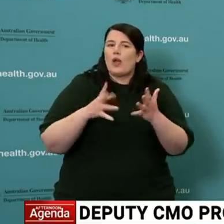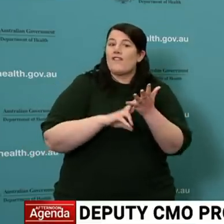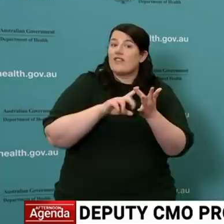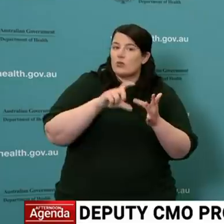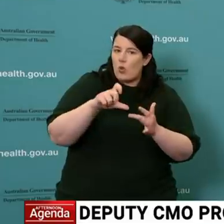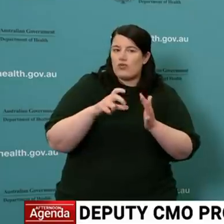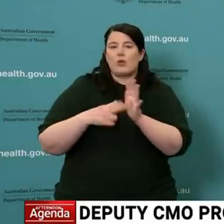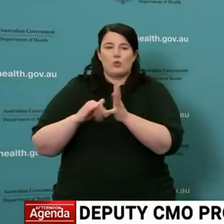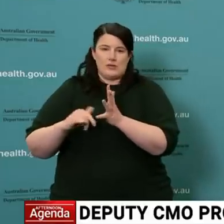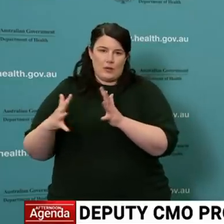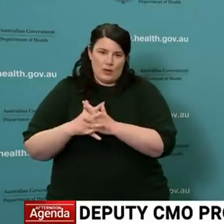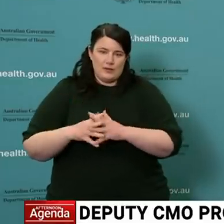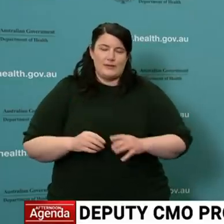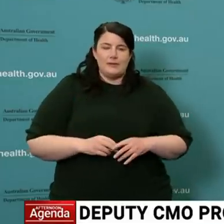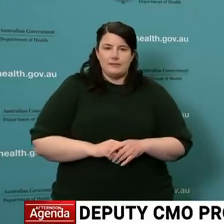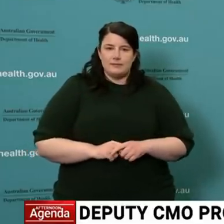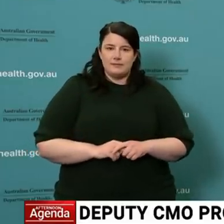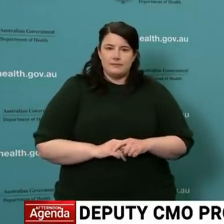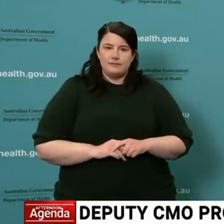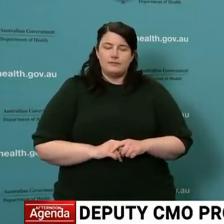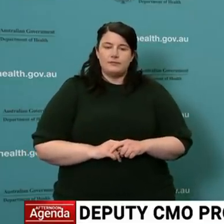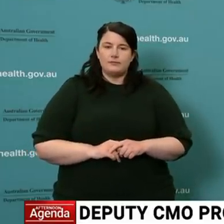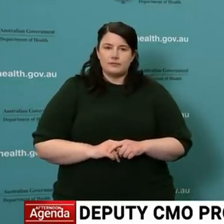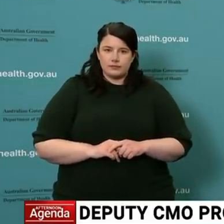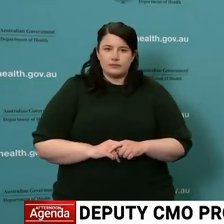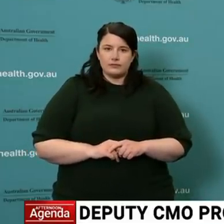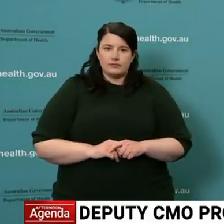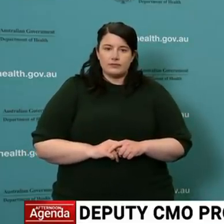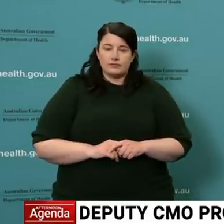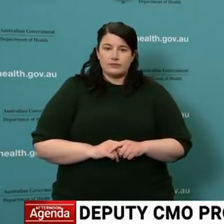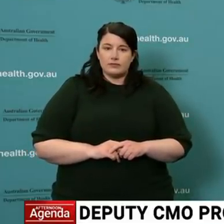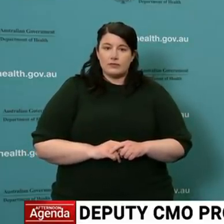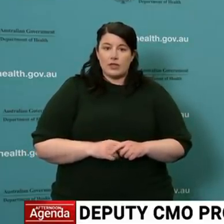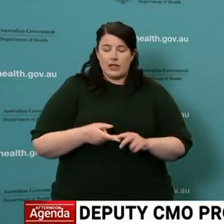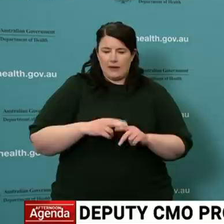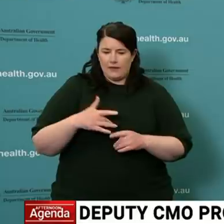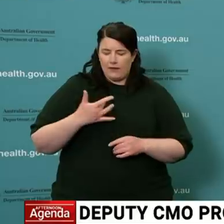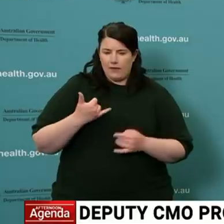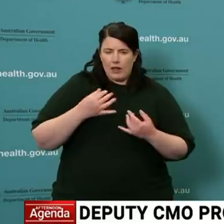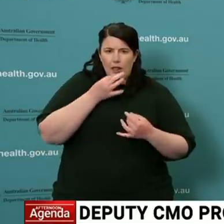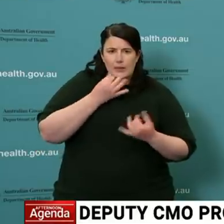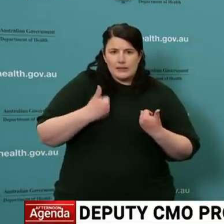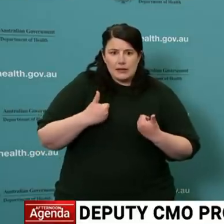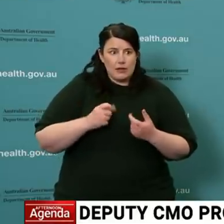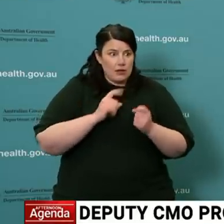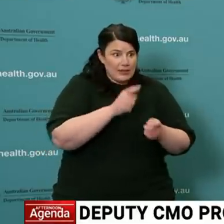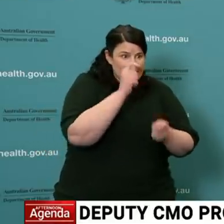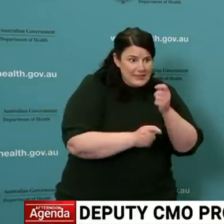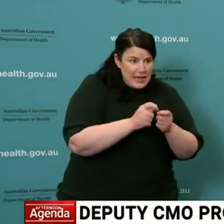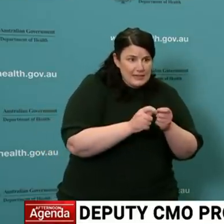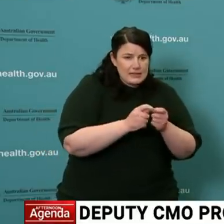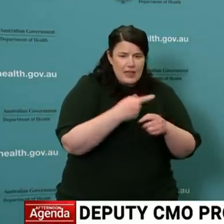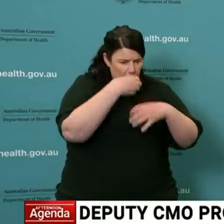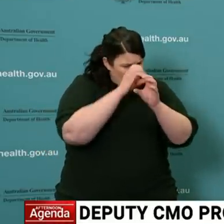South Wales. It is that ability to test rapidly, to turn around results